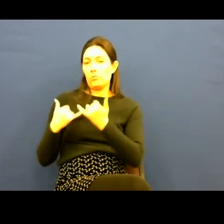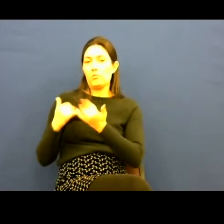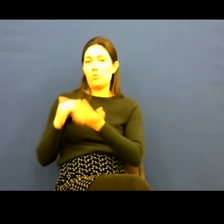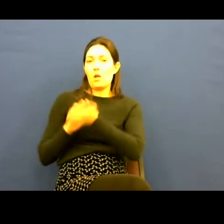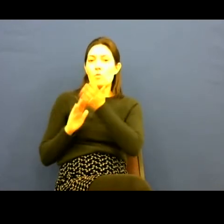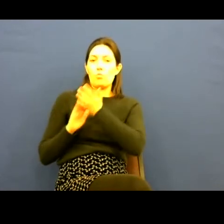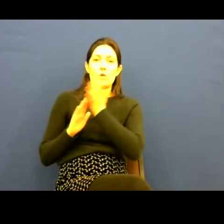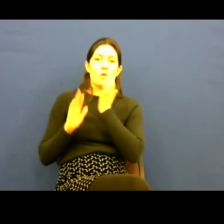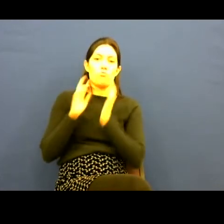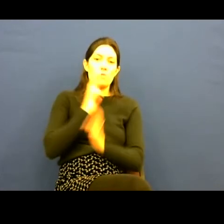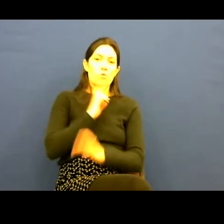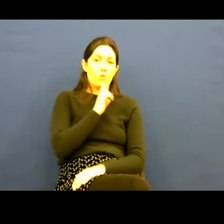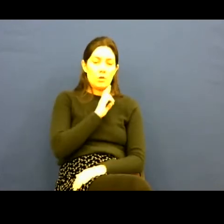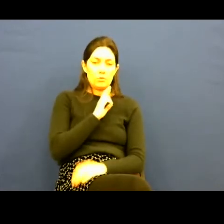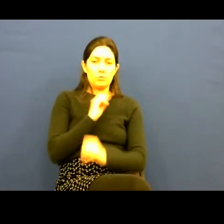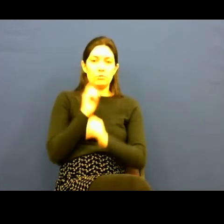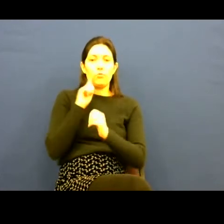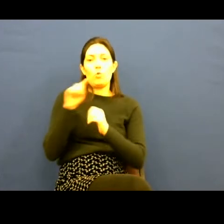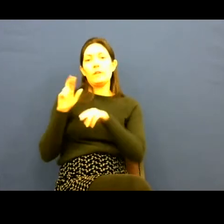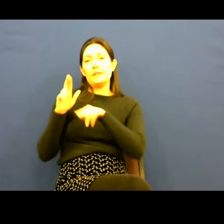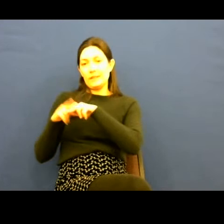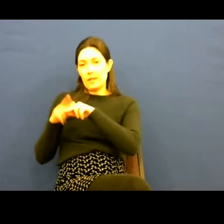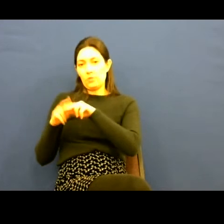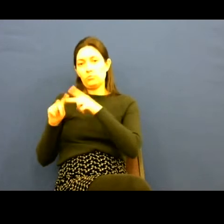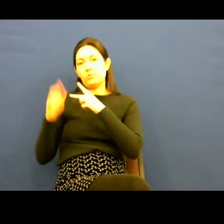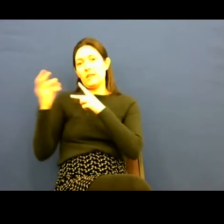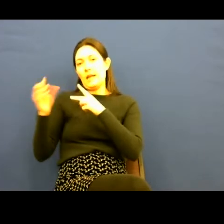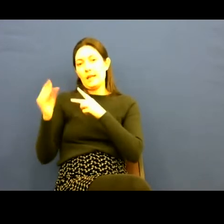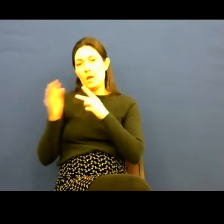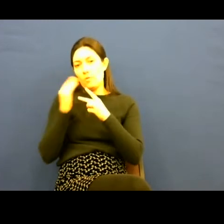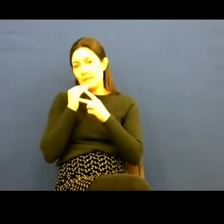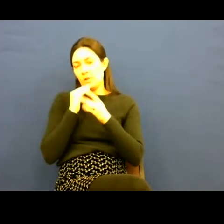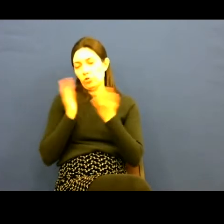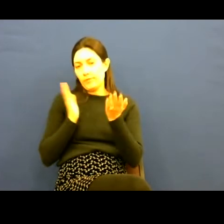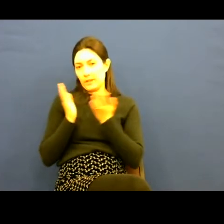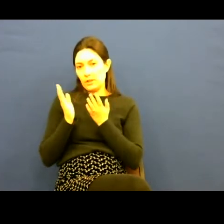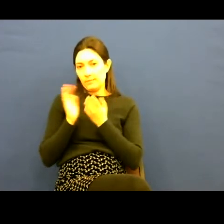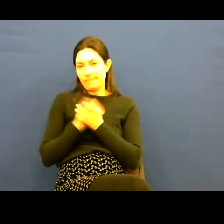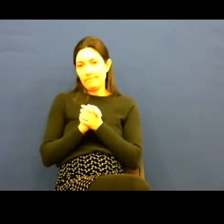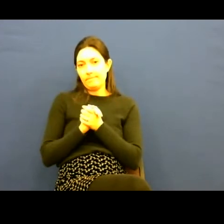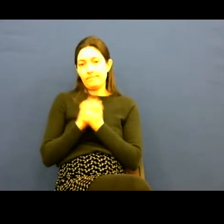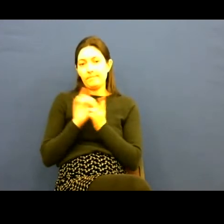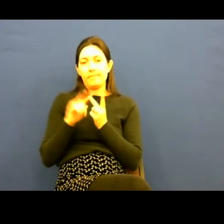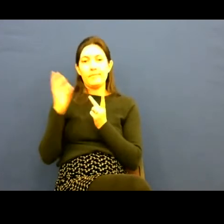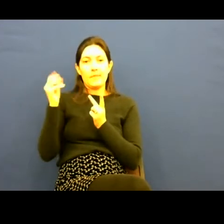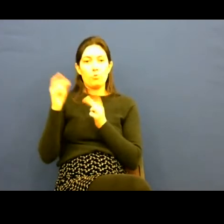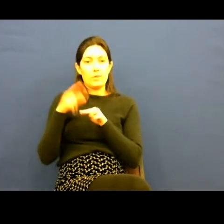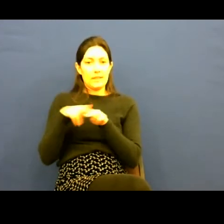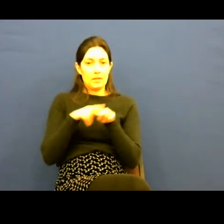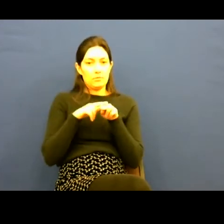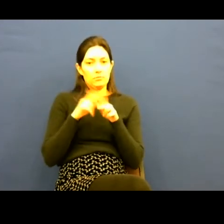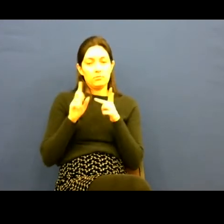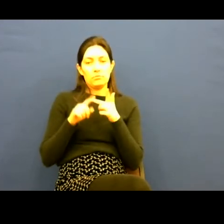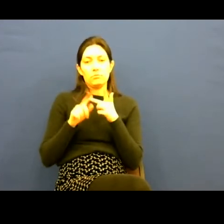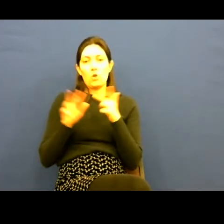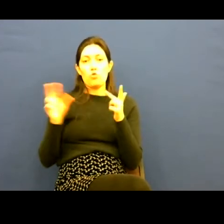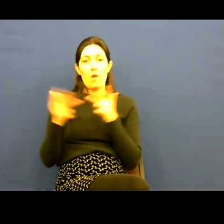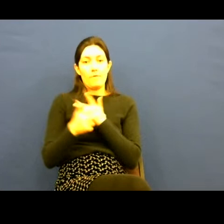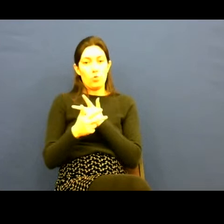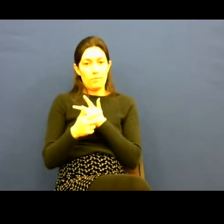a restaurant with sit-down and takeout meal service, outdoor seating, a